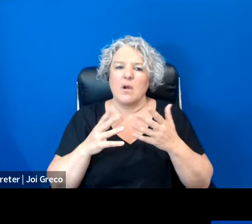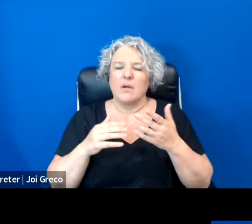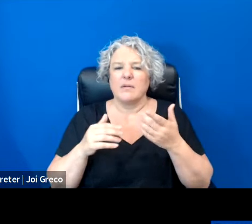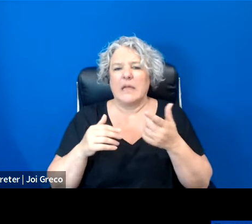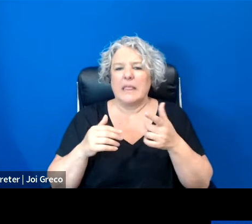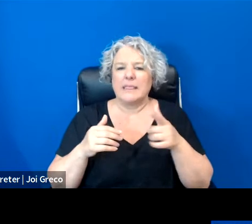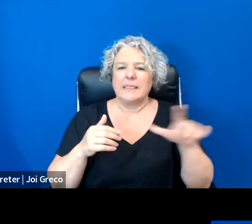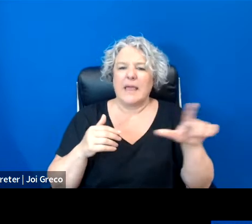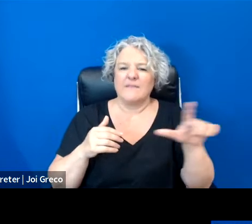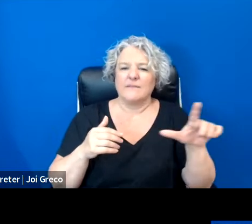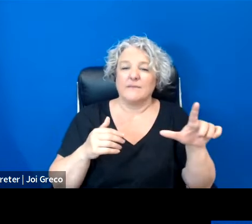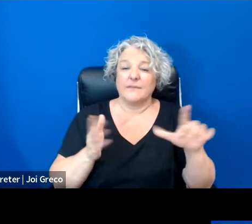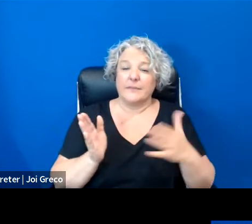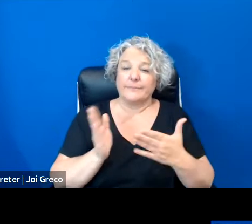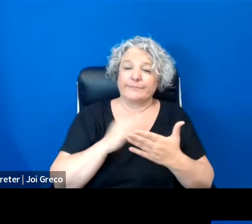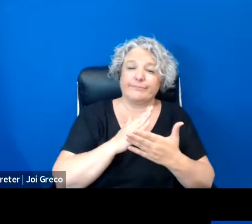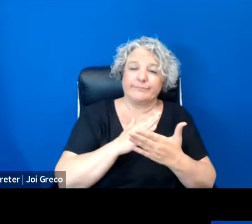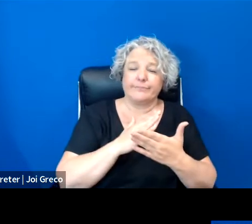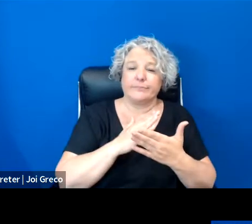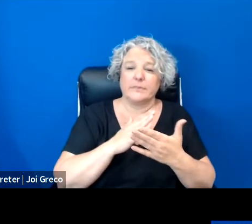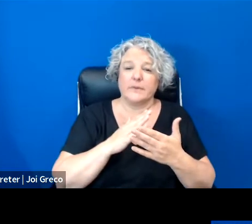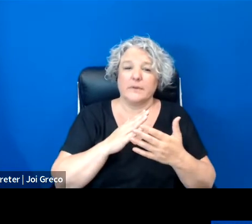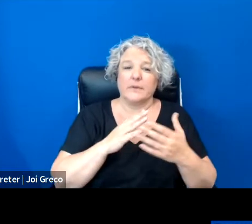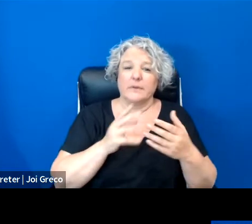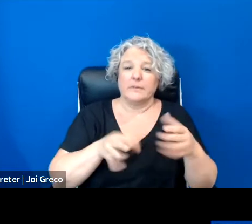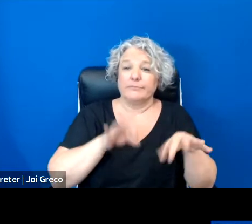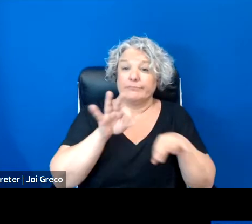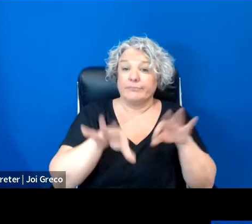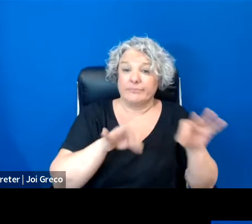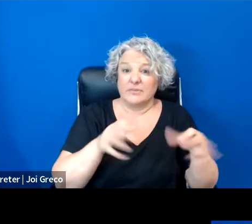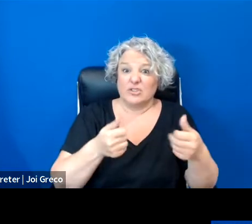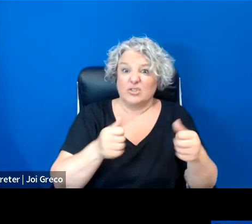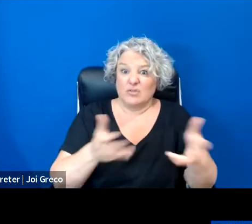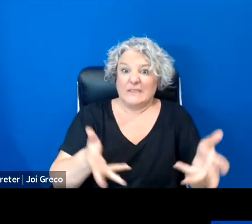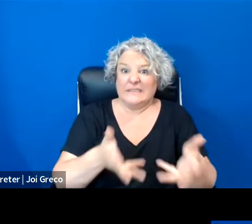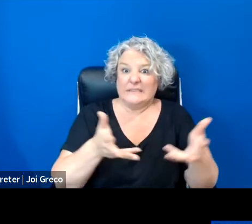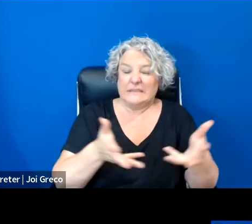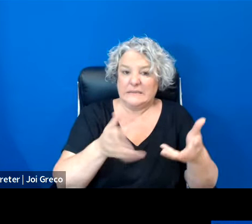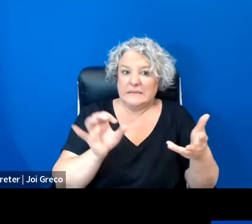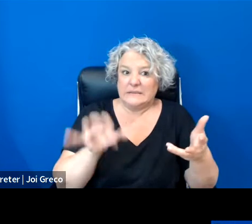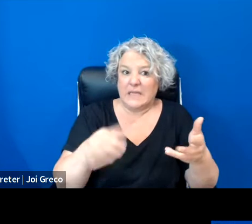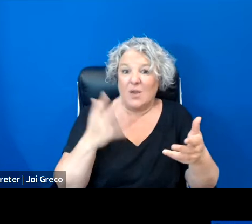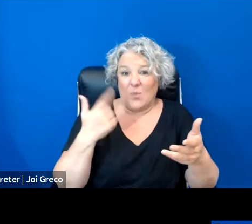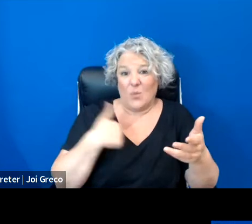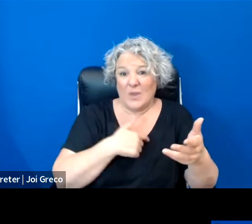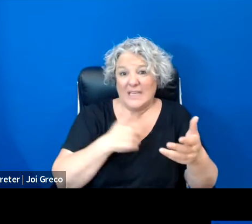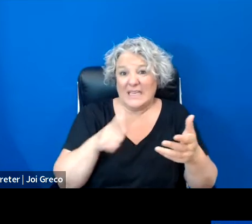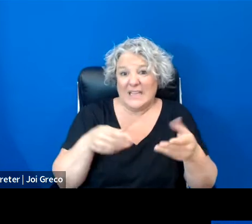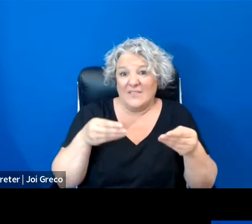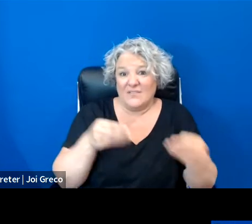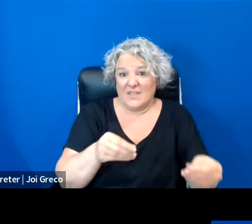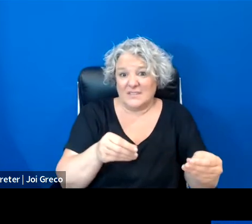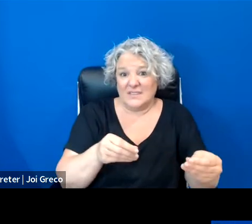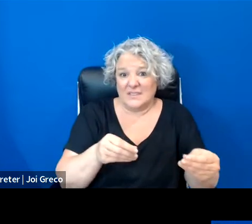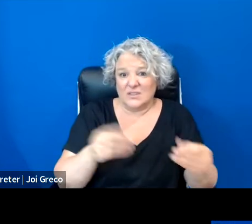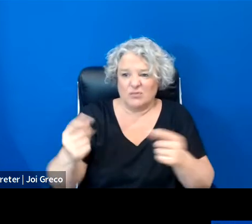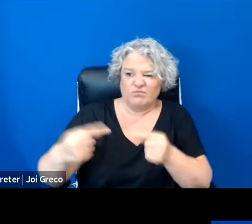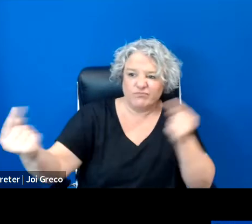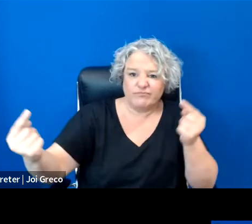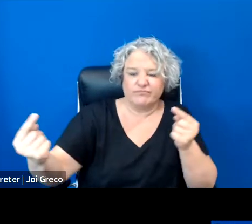philanthropists have given funding to stimulate that, because we need funding to counteract